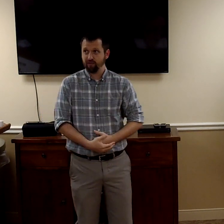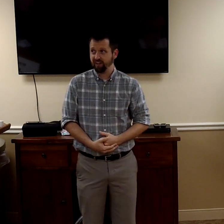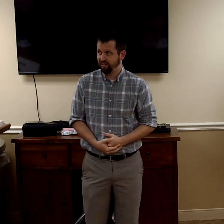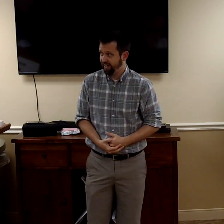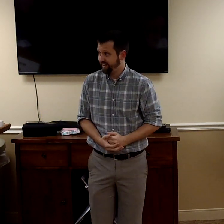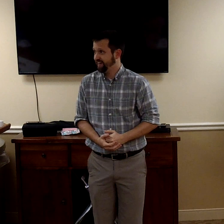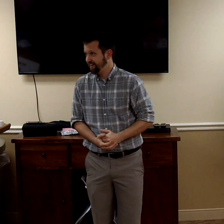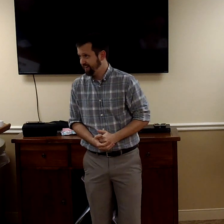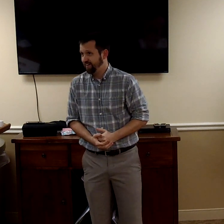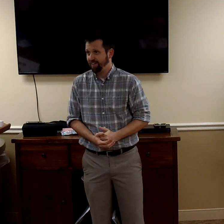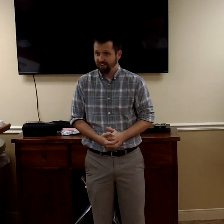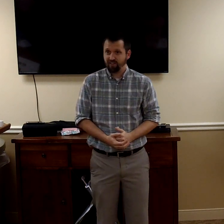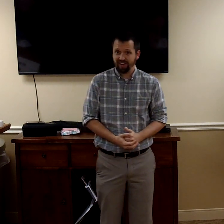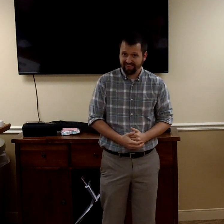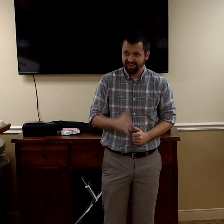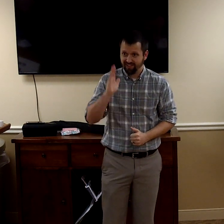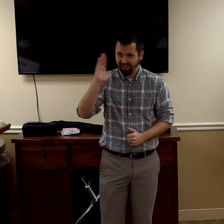there hola, señor.